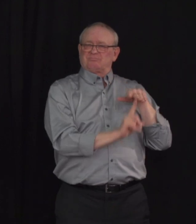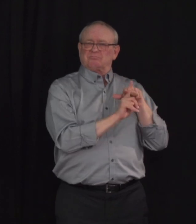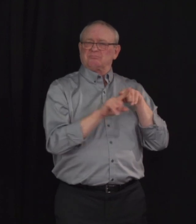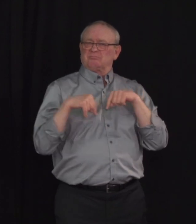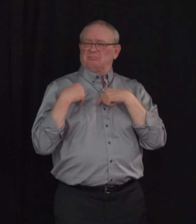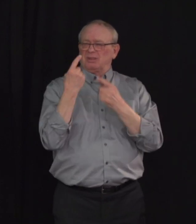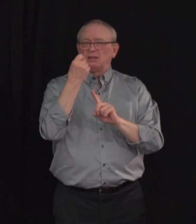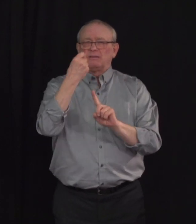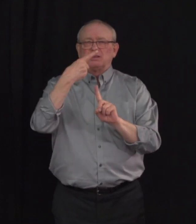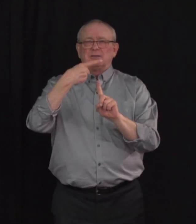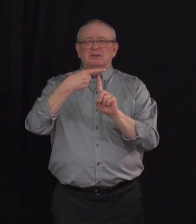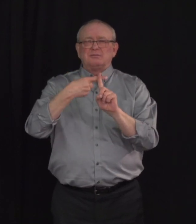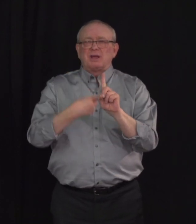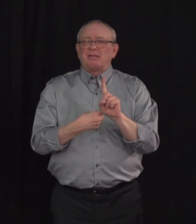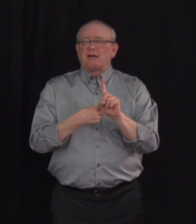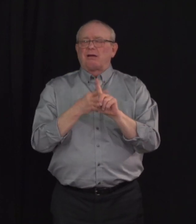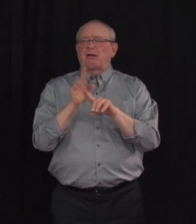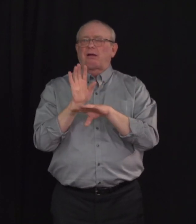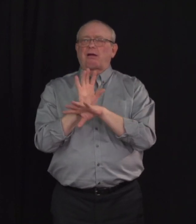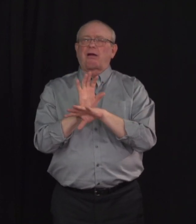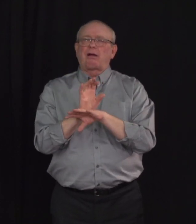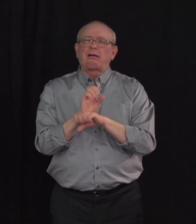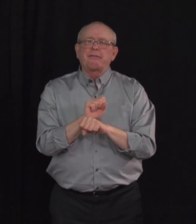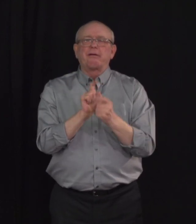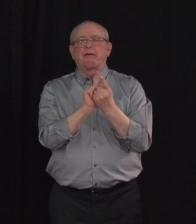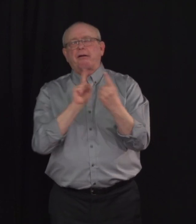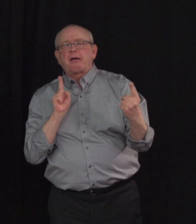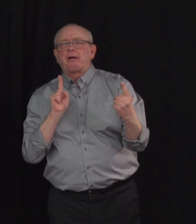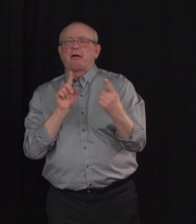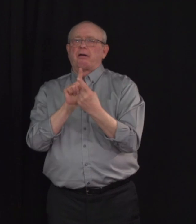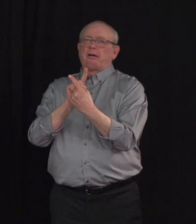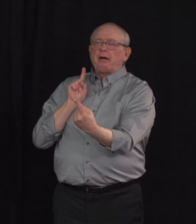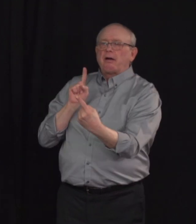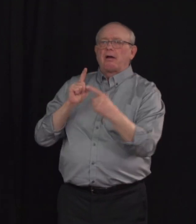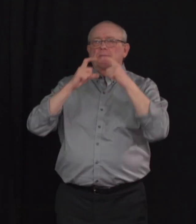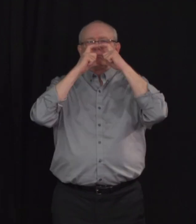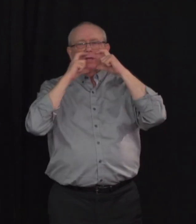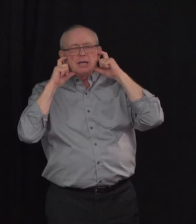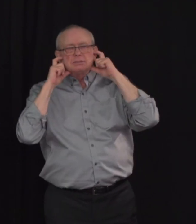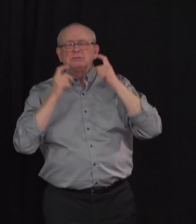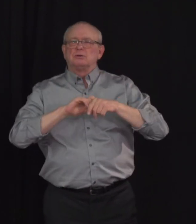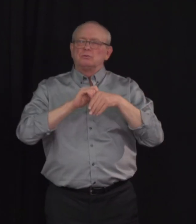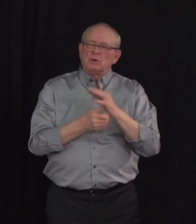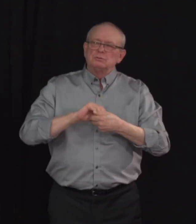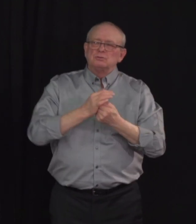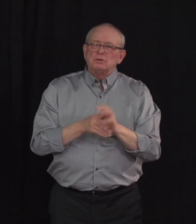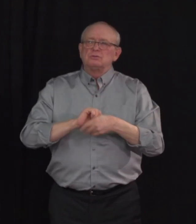physical distancing, washing our hands. But that doesn't mean these things don't continue to impact our mental